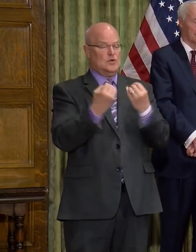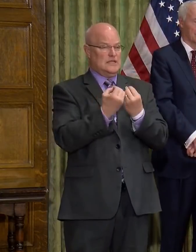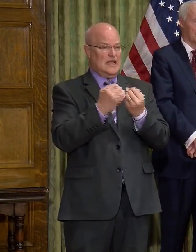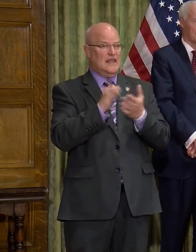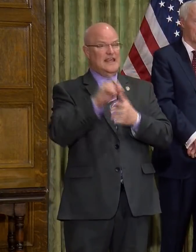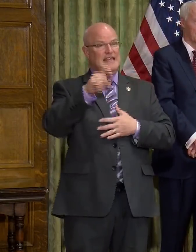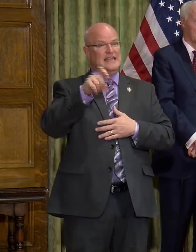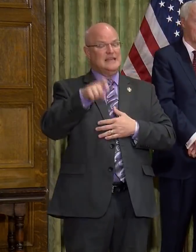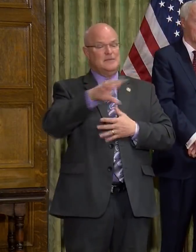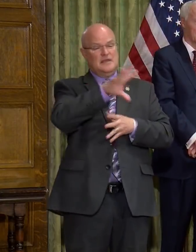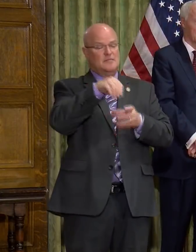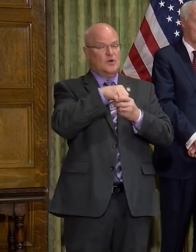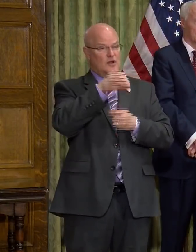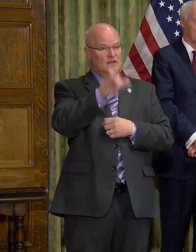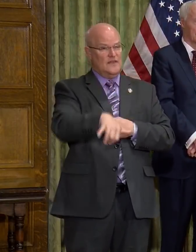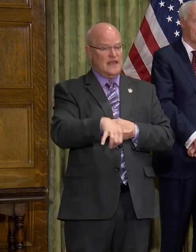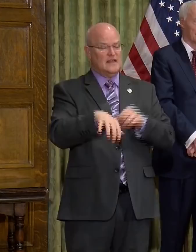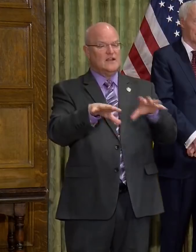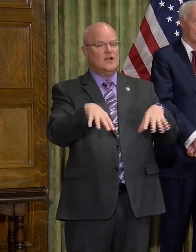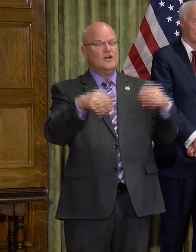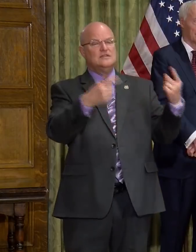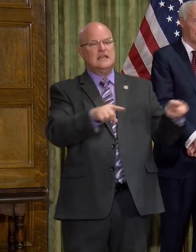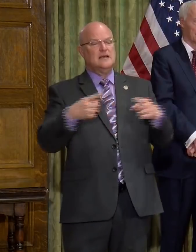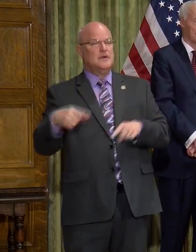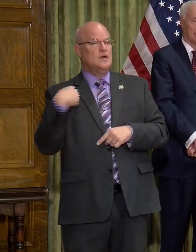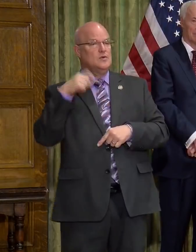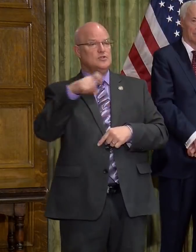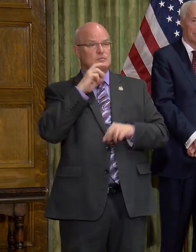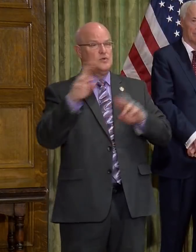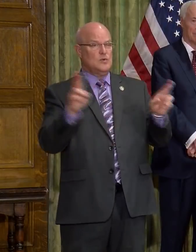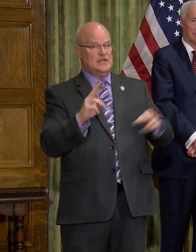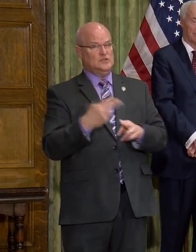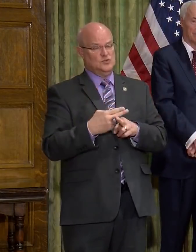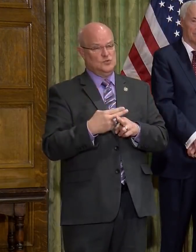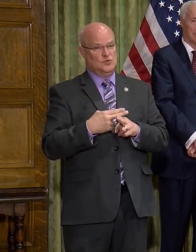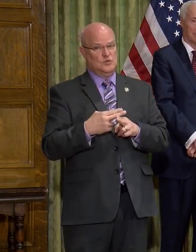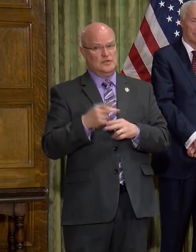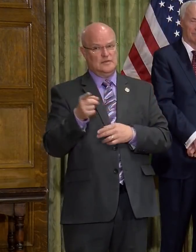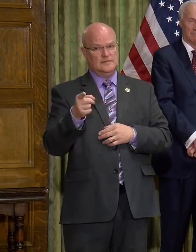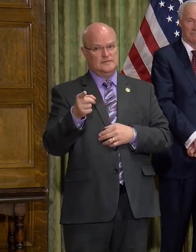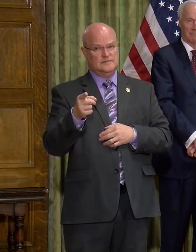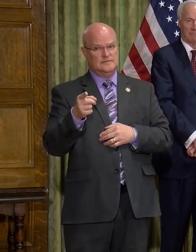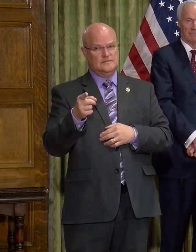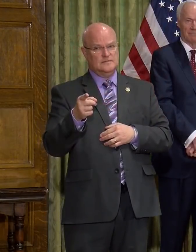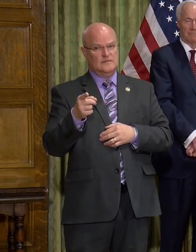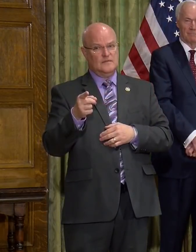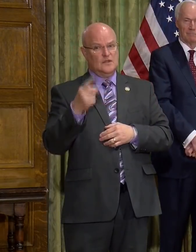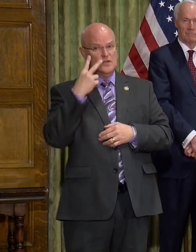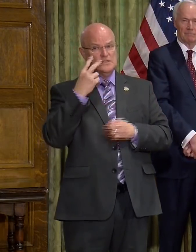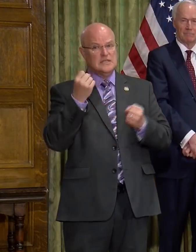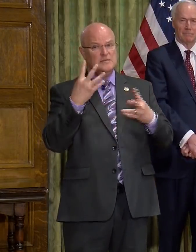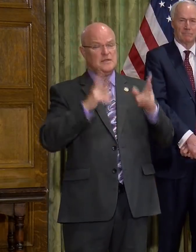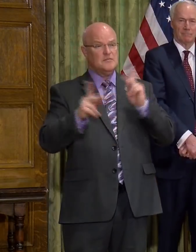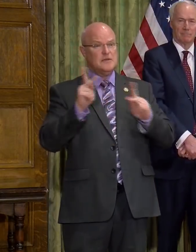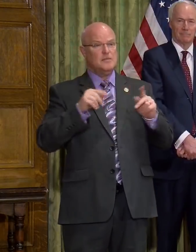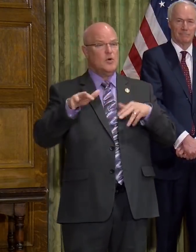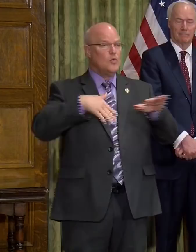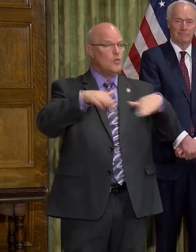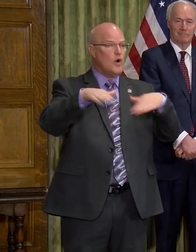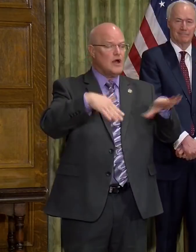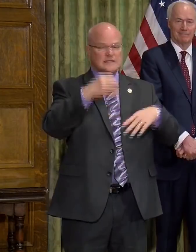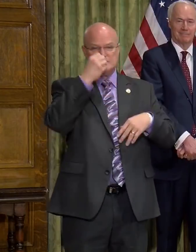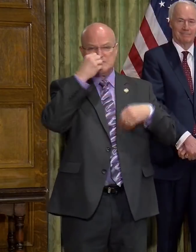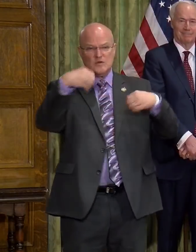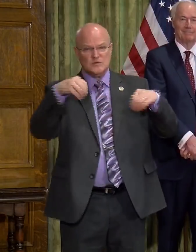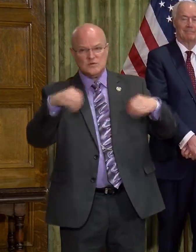organizations that need to be part of that are taking place. We should be ready fairly soon. Just as a practical matter, you see a lot of folks walking around grocery